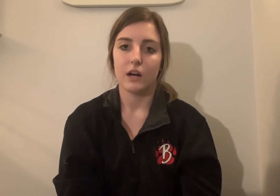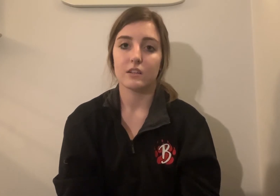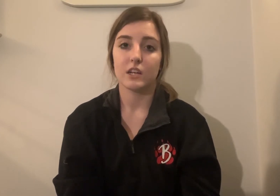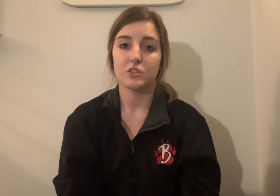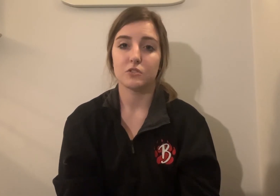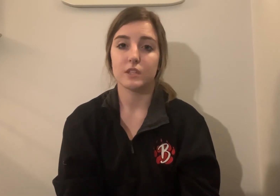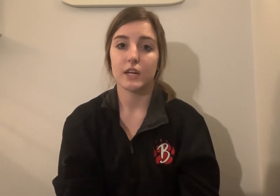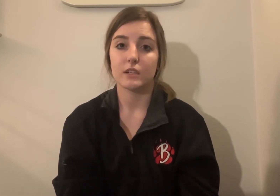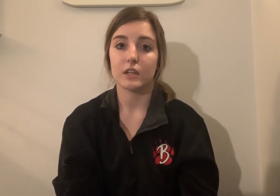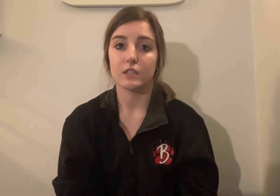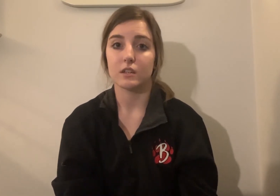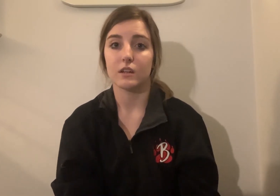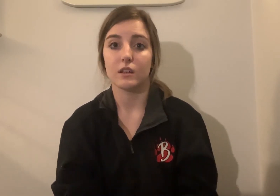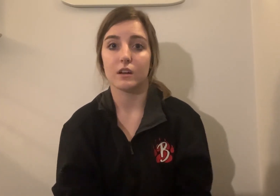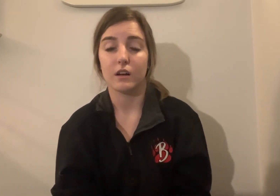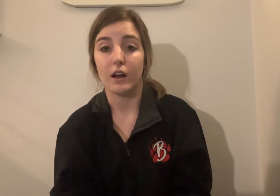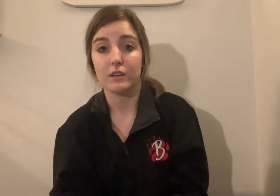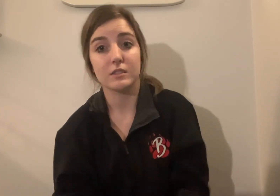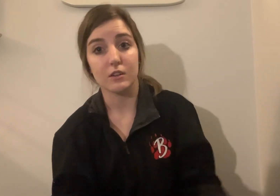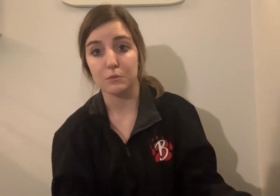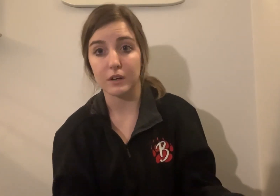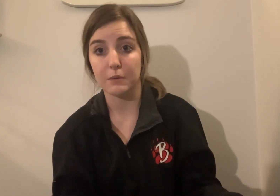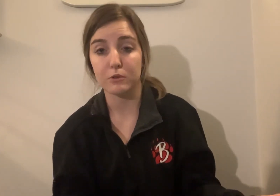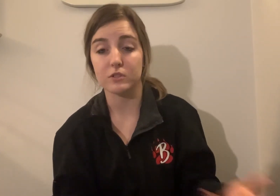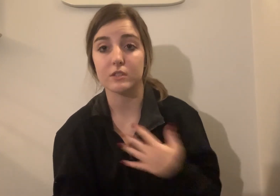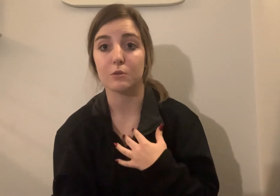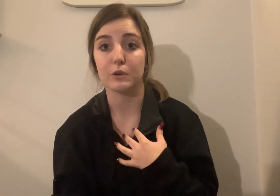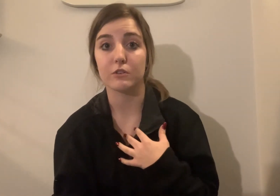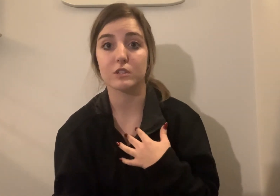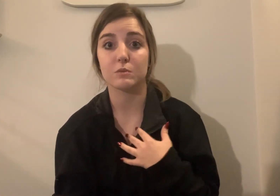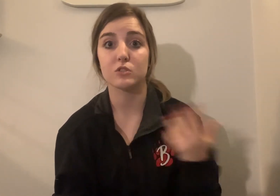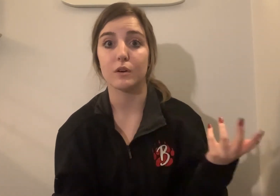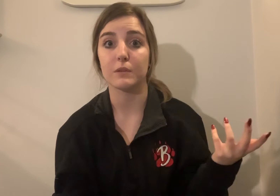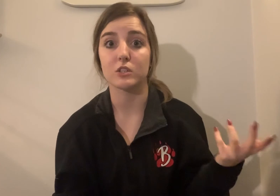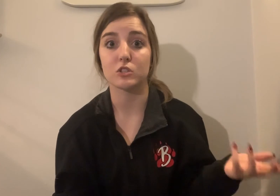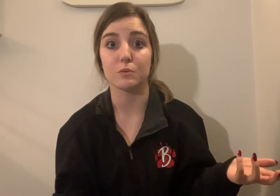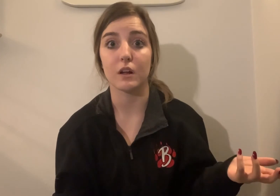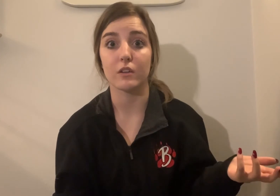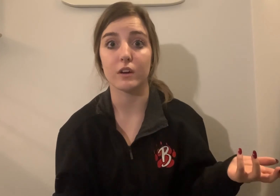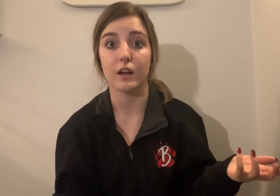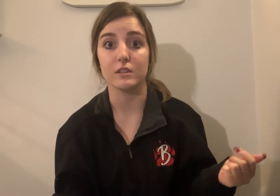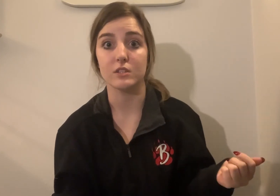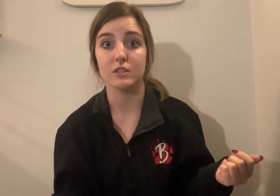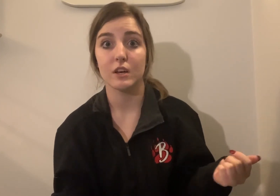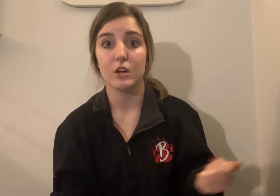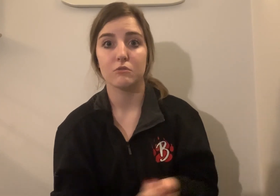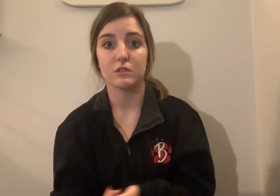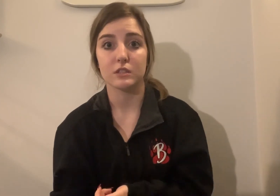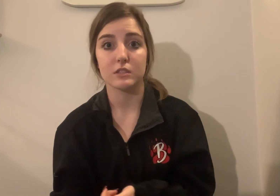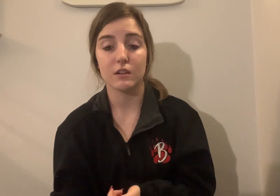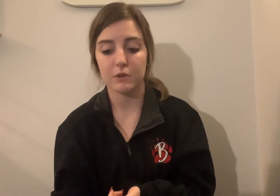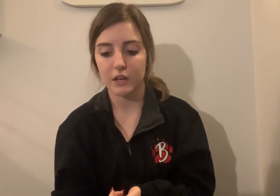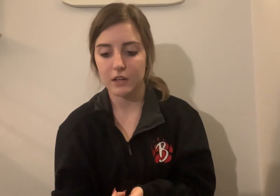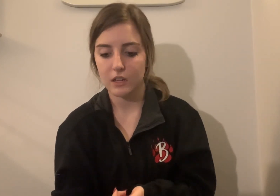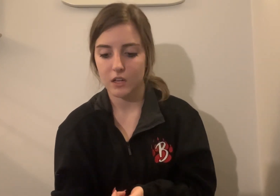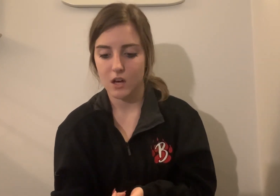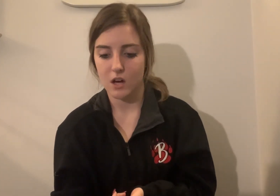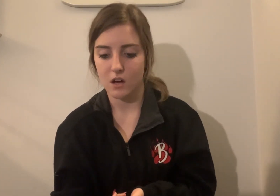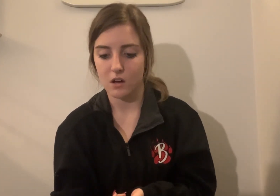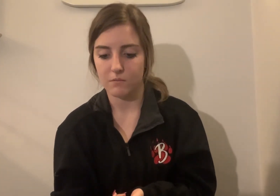holidays do that. Like I said, I personally celebrate Christmas, so I'm not sure what other holidays really celebrate.